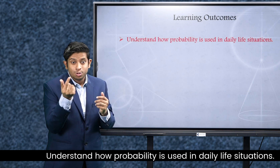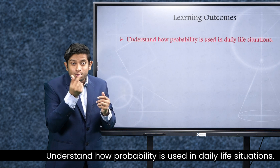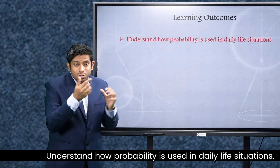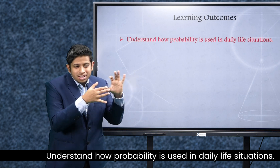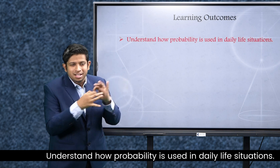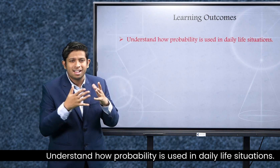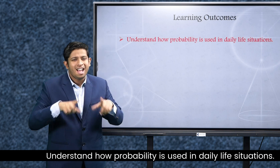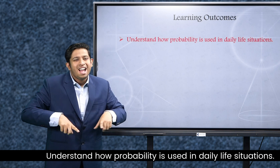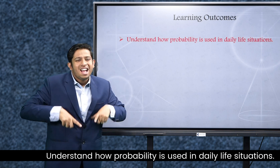in daily life situations.